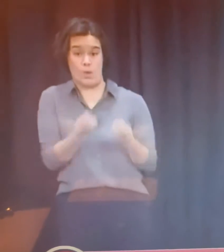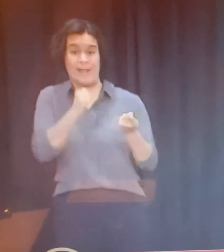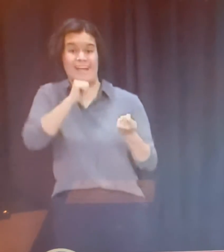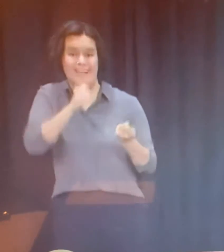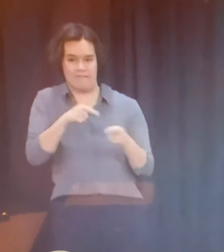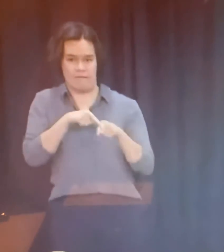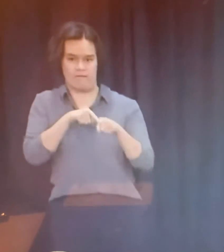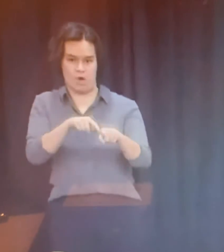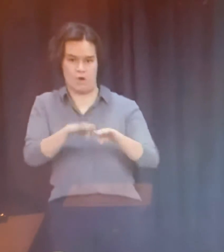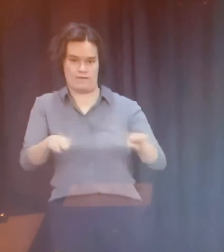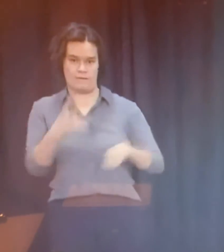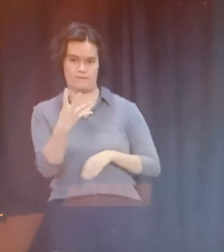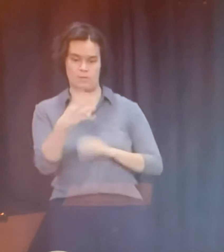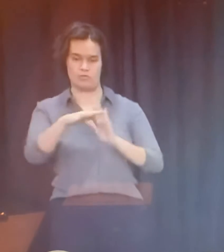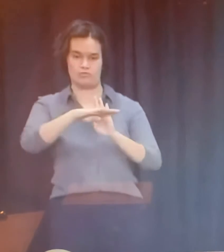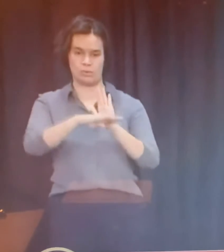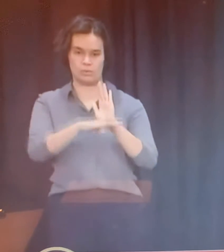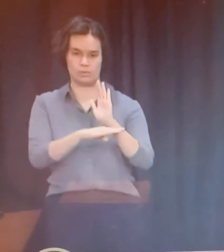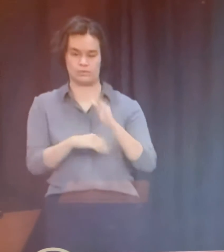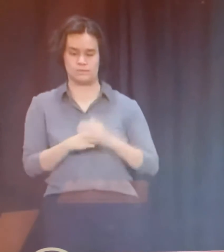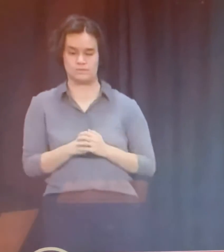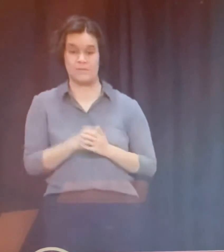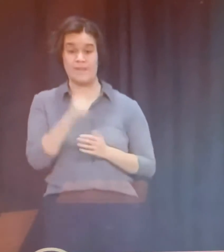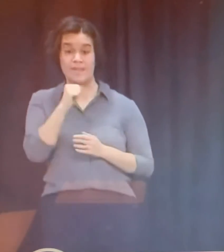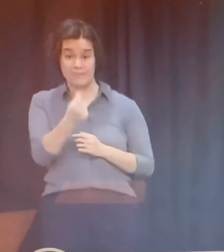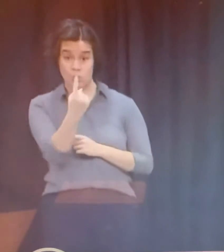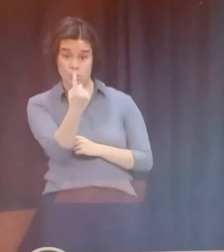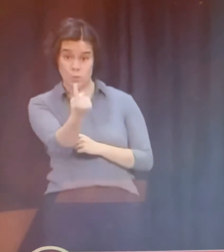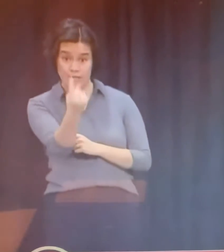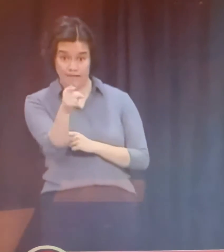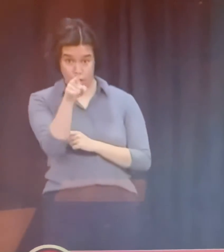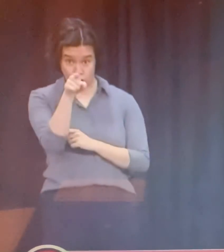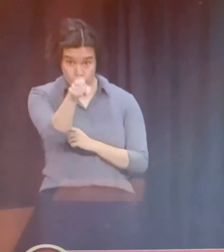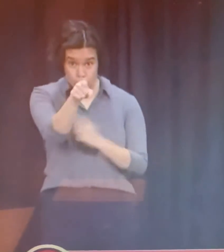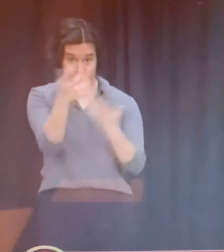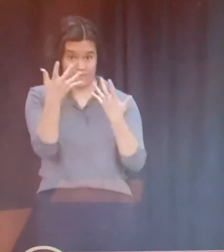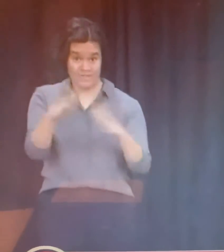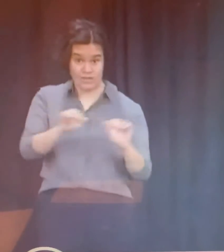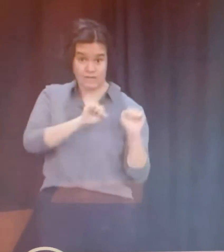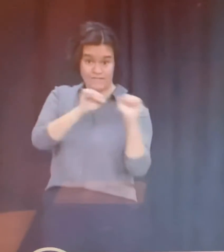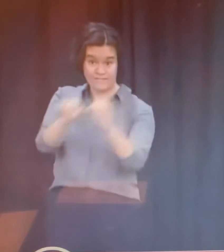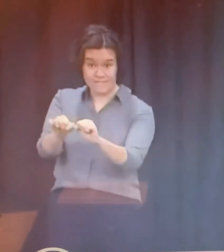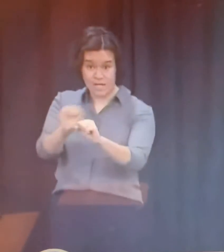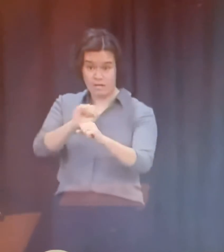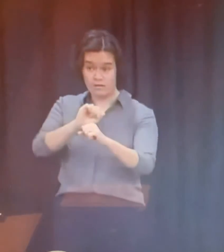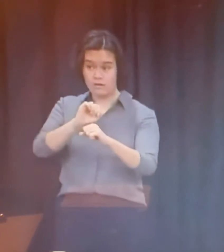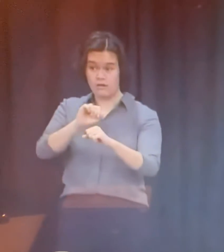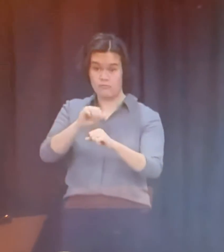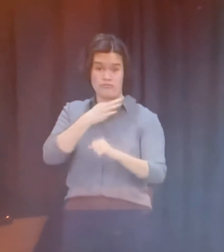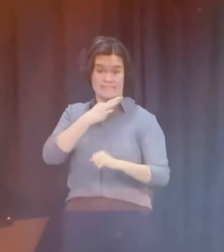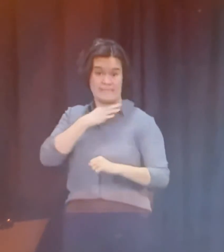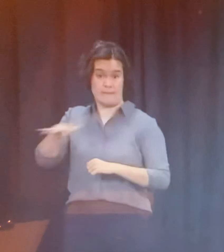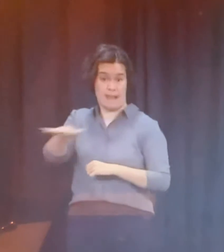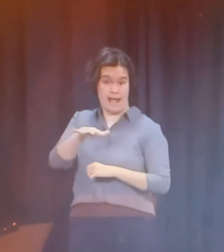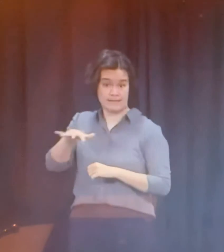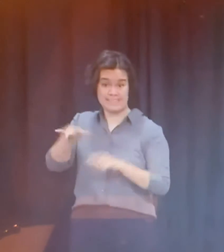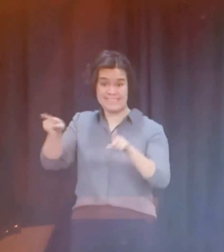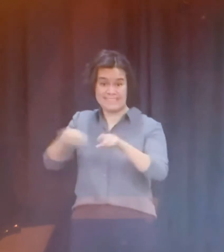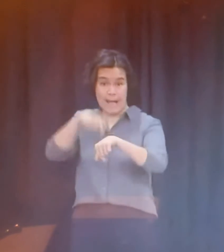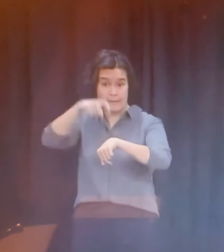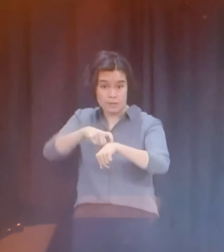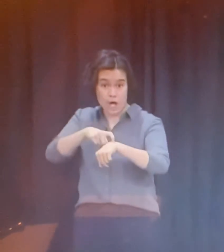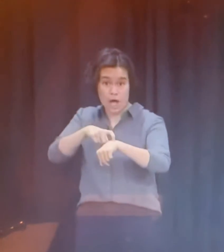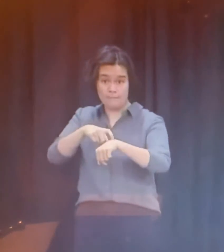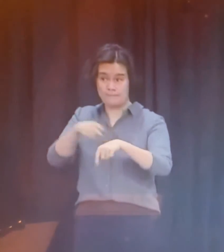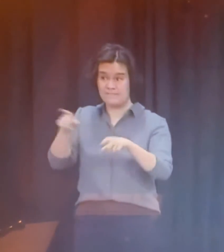A reminder, anyone who's been at a location of interest, self-isolate within your family bubble or your home bubble